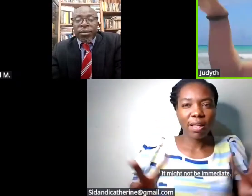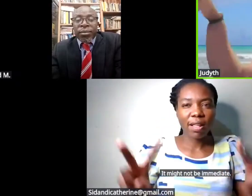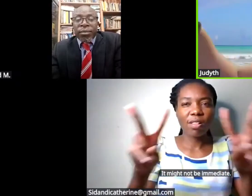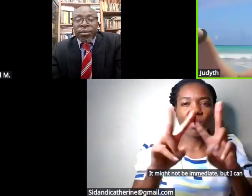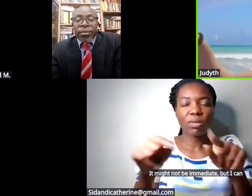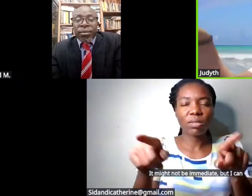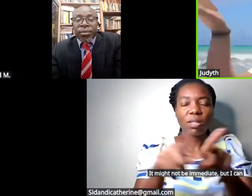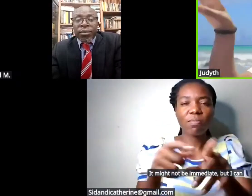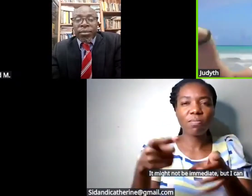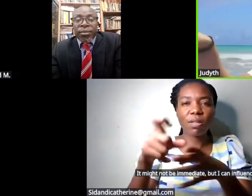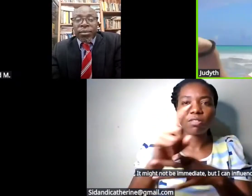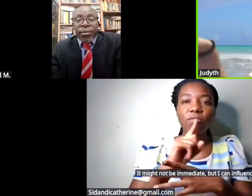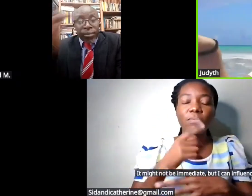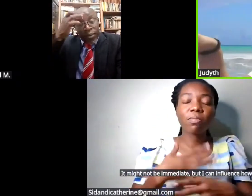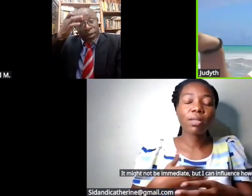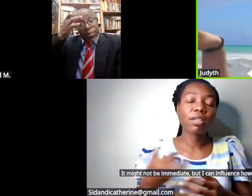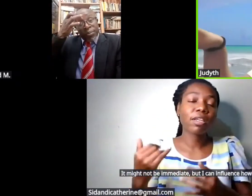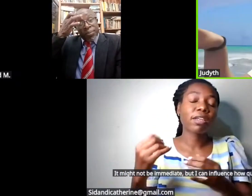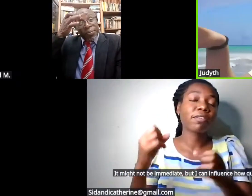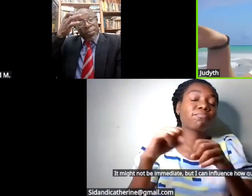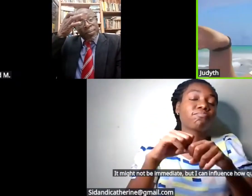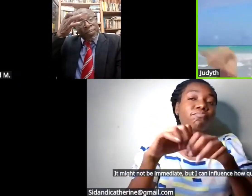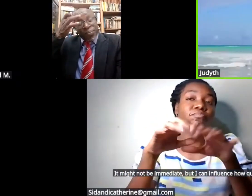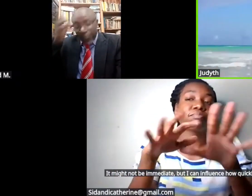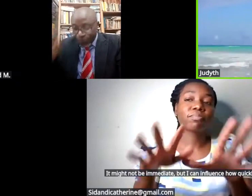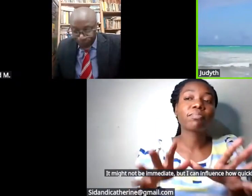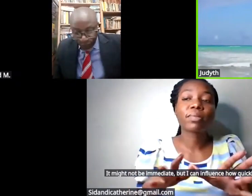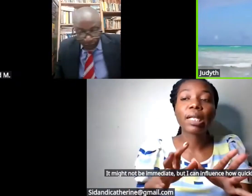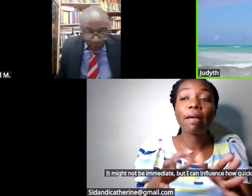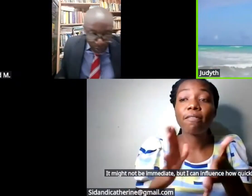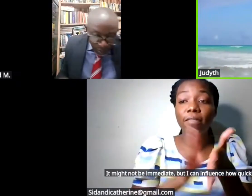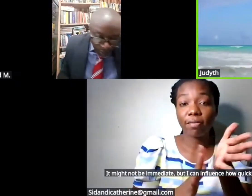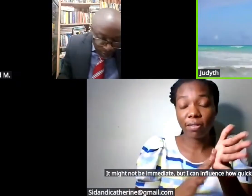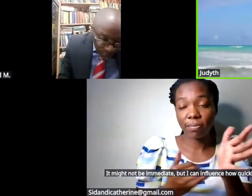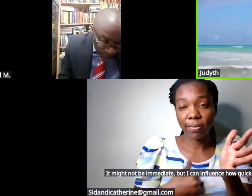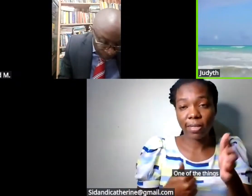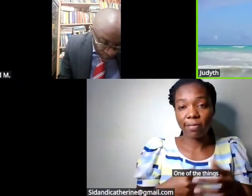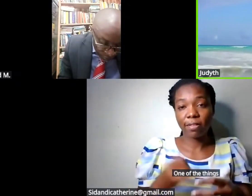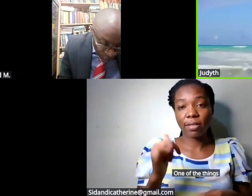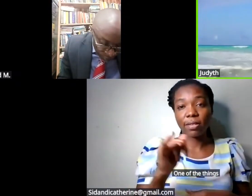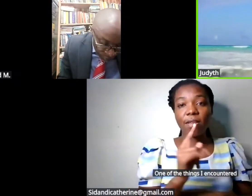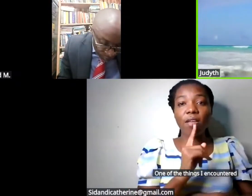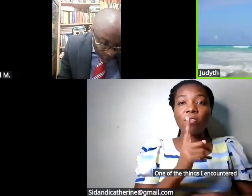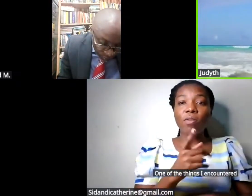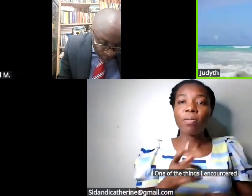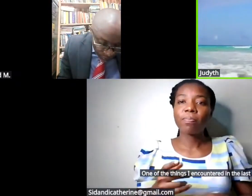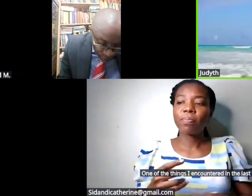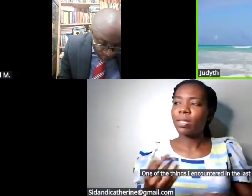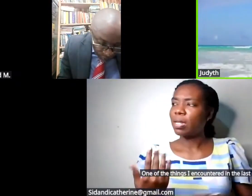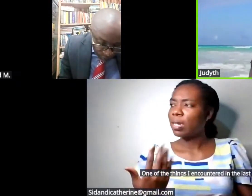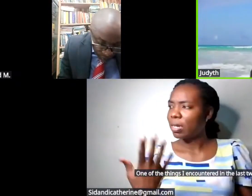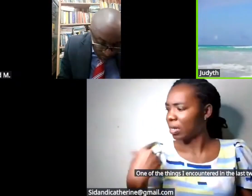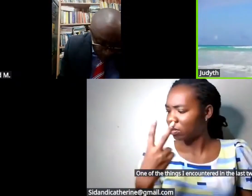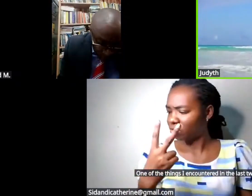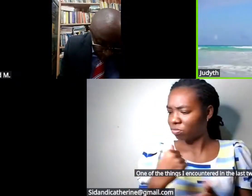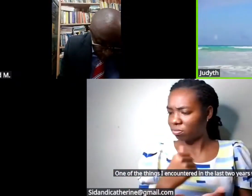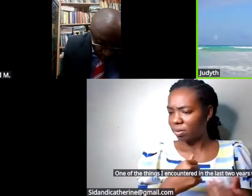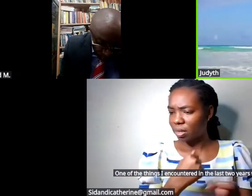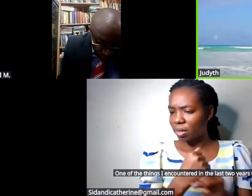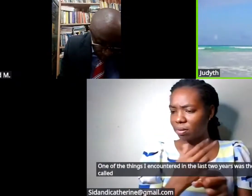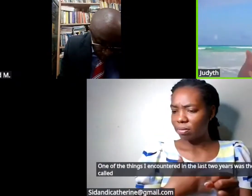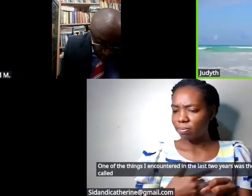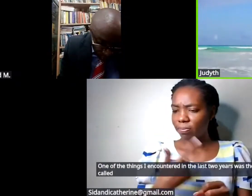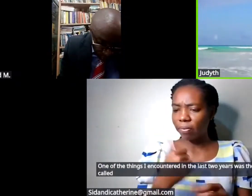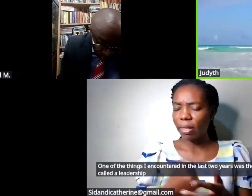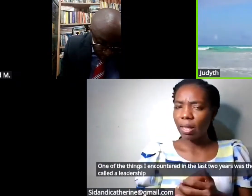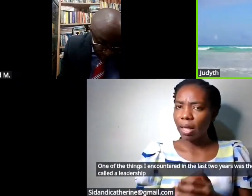how quickly I get value. One of the things I encountered in the last 2 years was there's something called a leadership agreement.